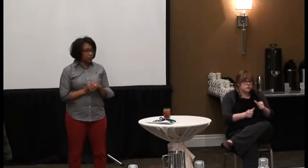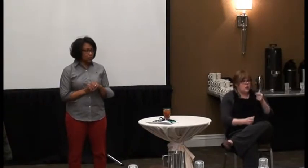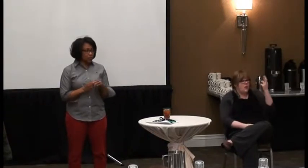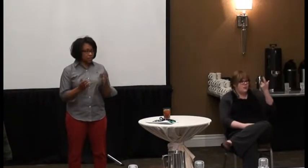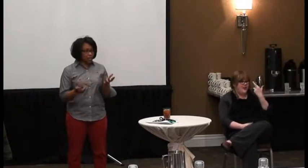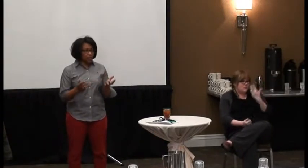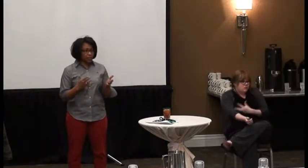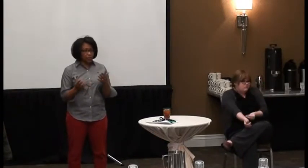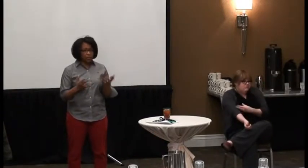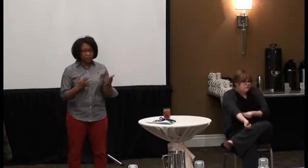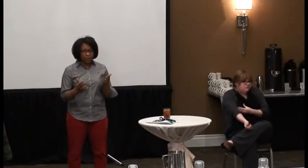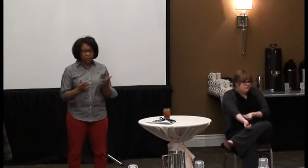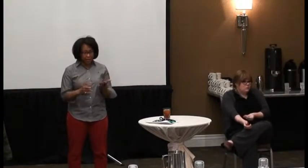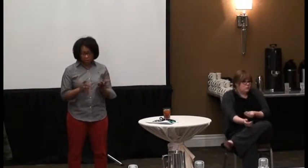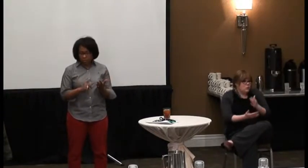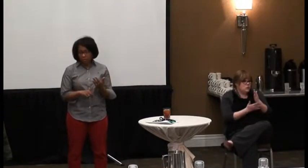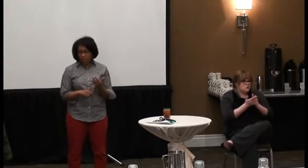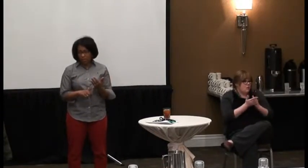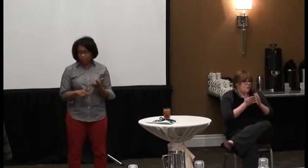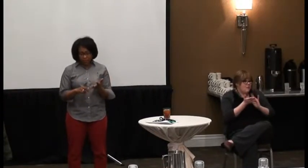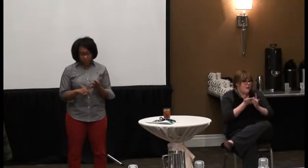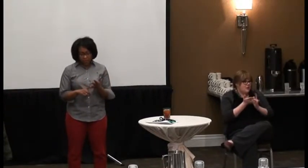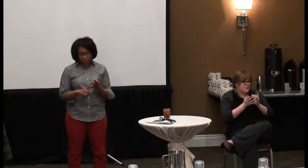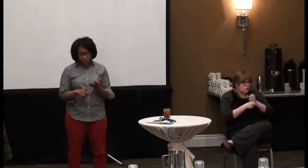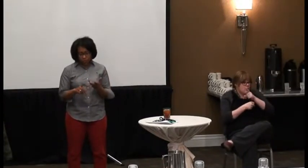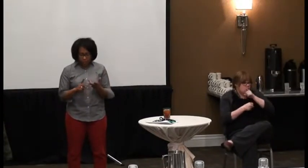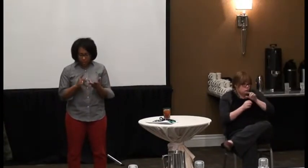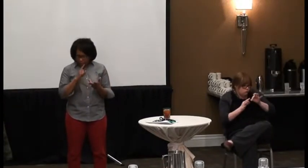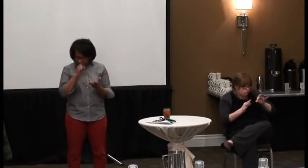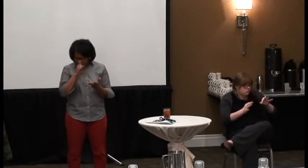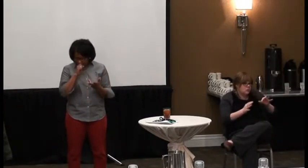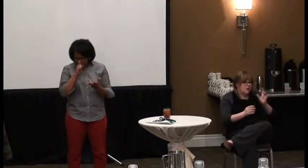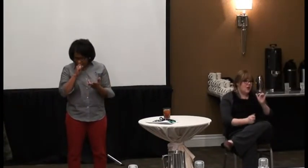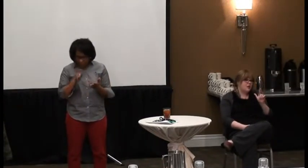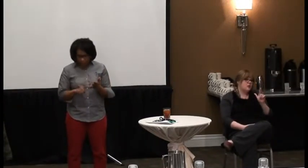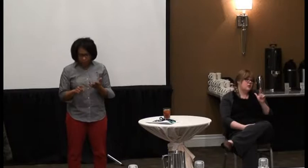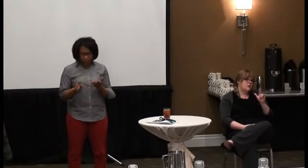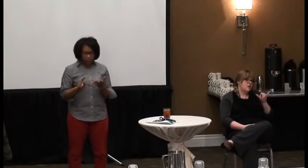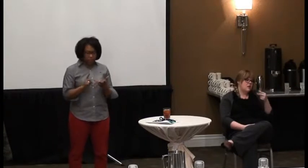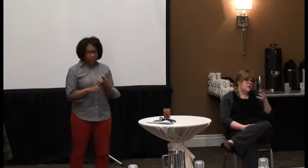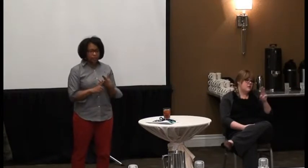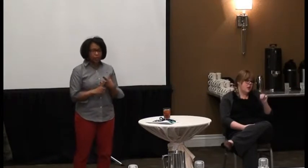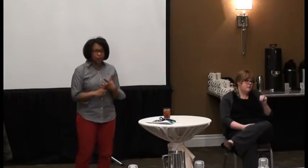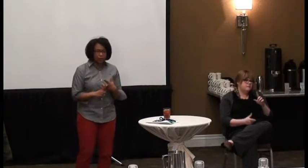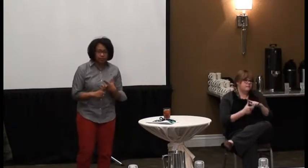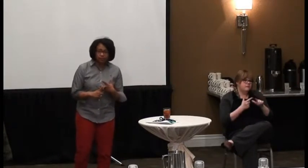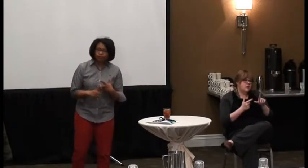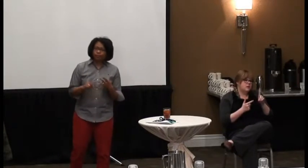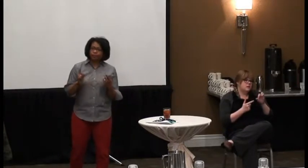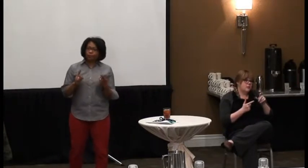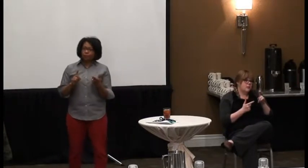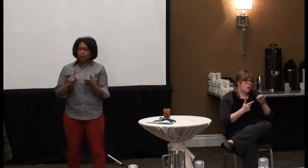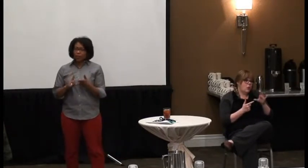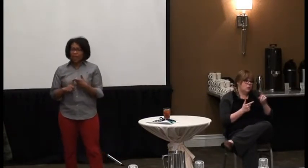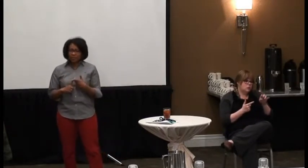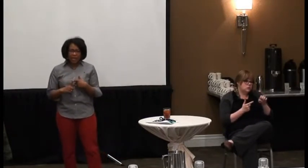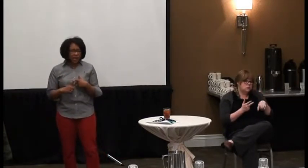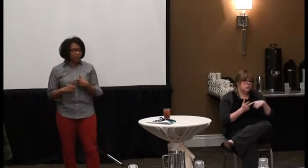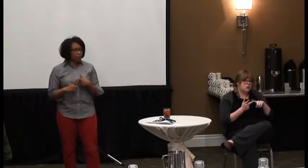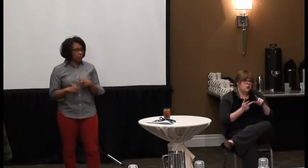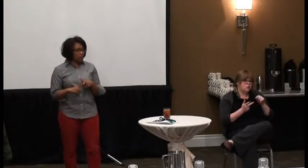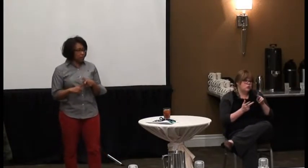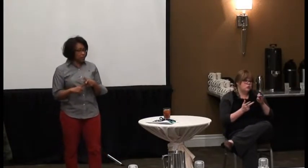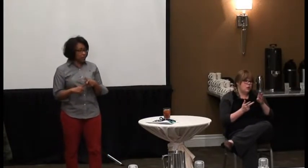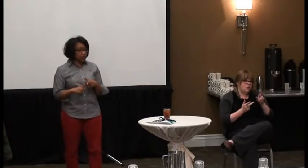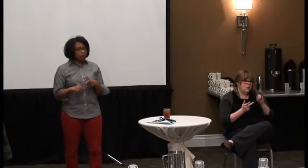blood levels of some of the therapeutic medications, the lithium, the Depakote, the Tegretol. You have to